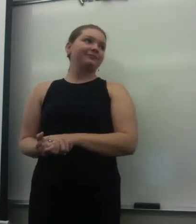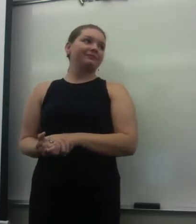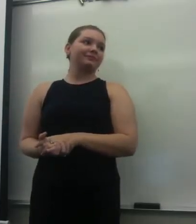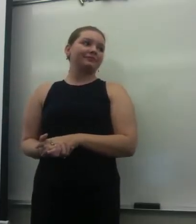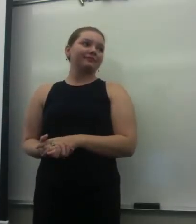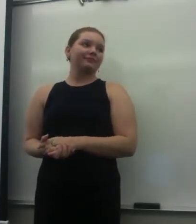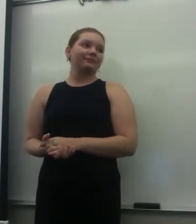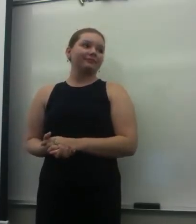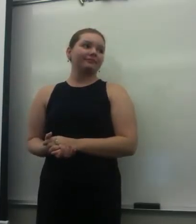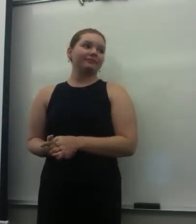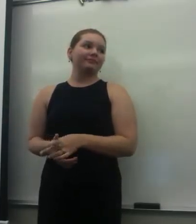As well as